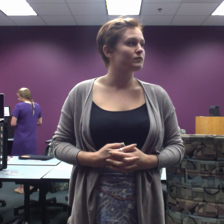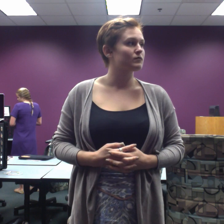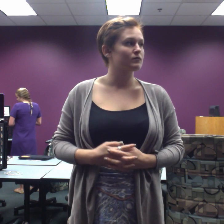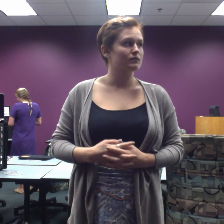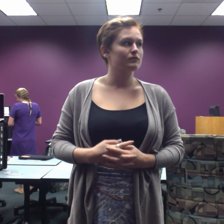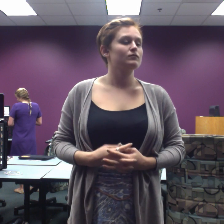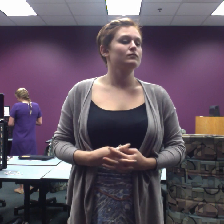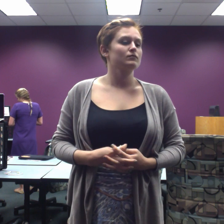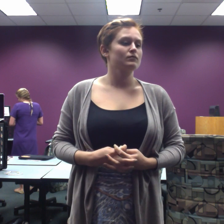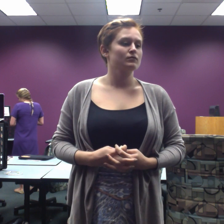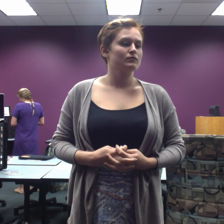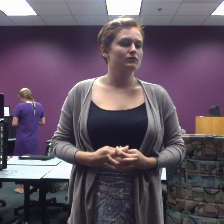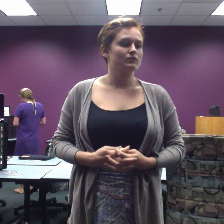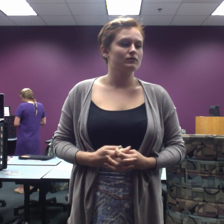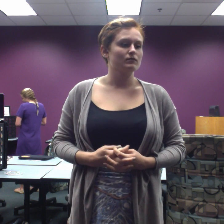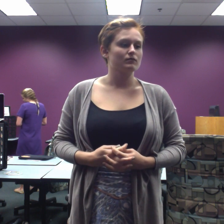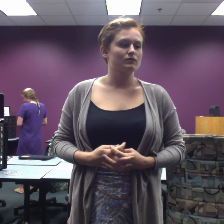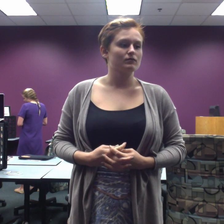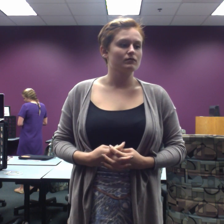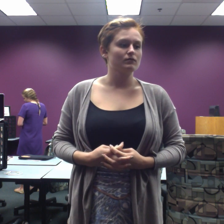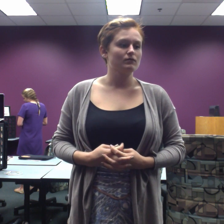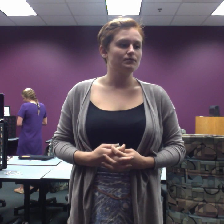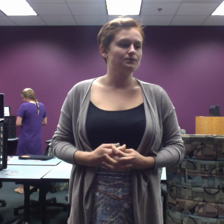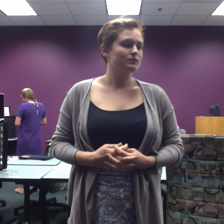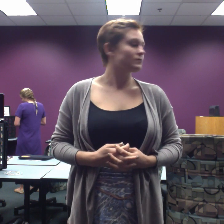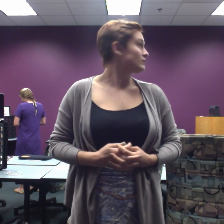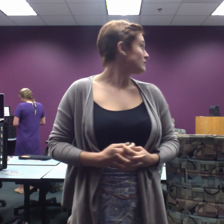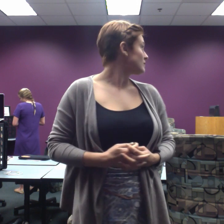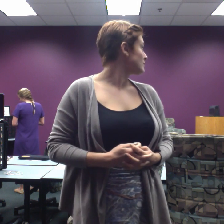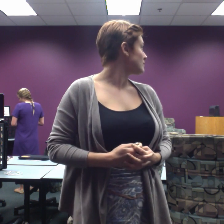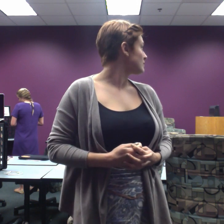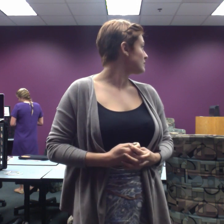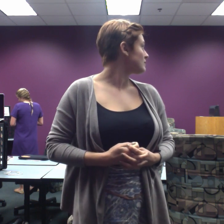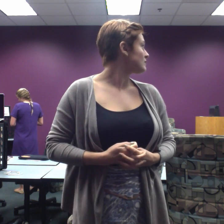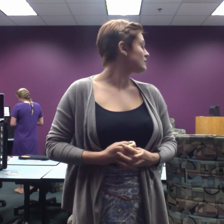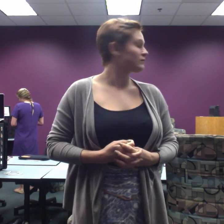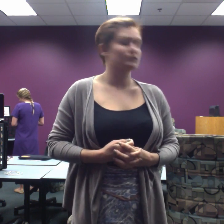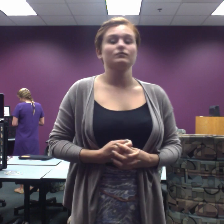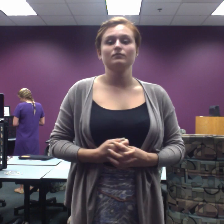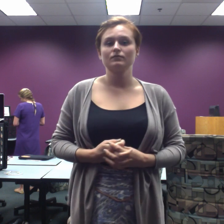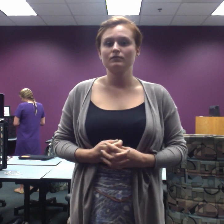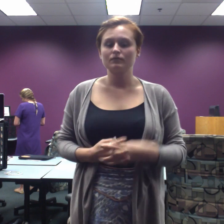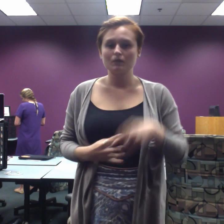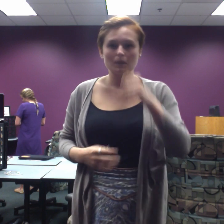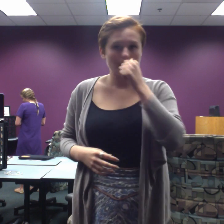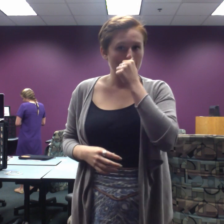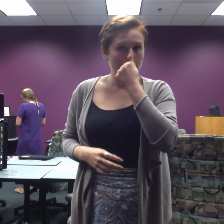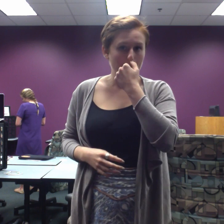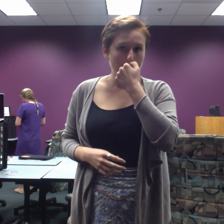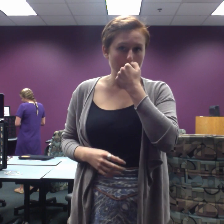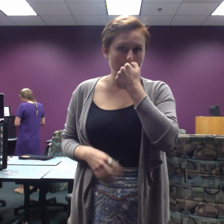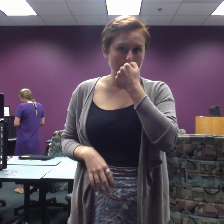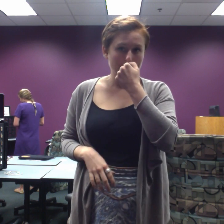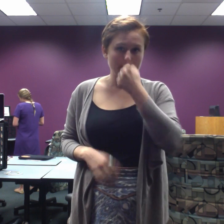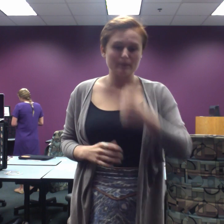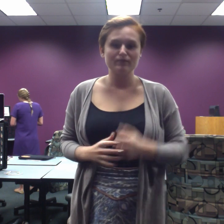tell you when to begin your interpretation. You will just You interpret only everything. need to interpret from English to sign. Imagine the video